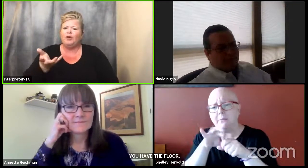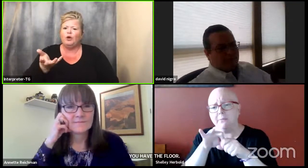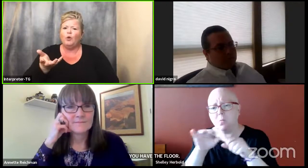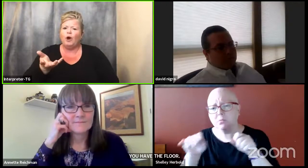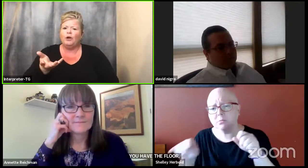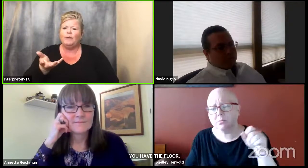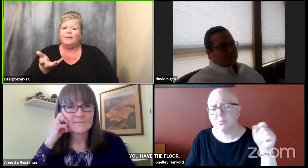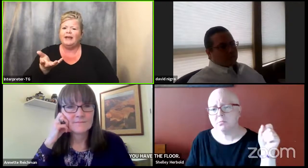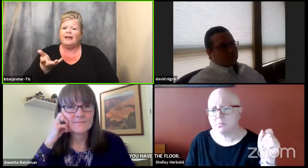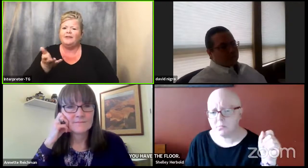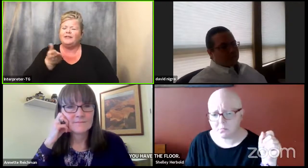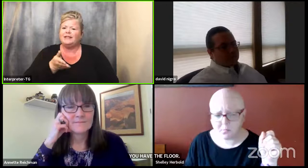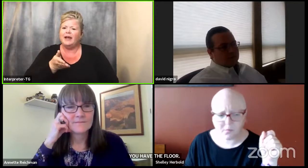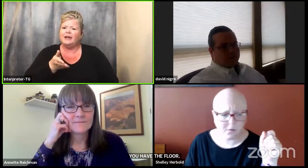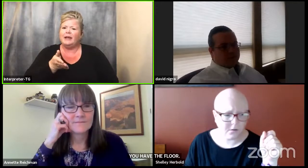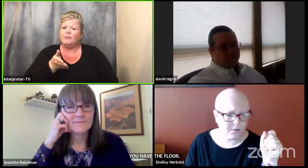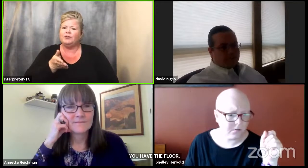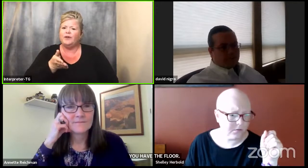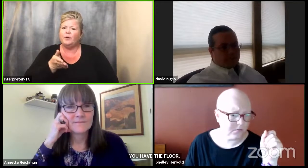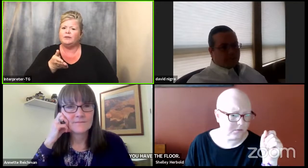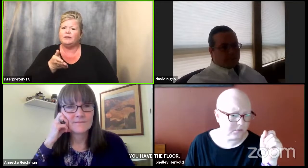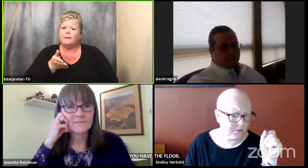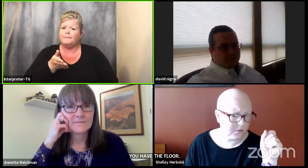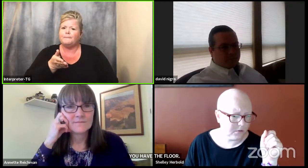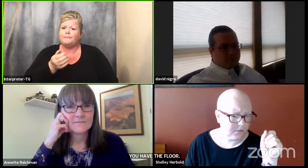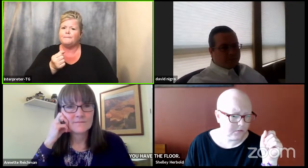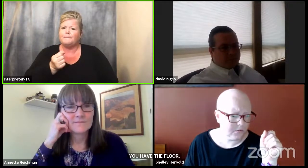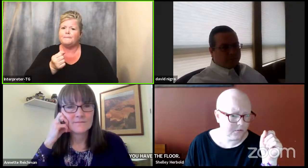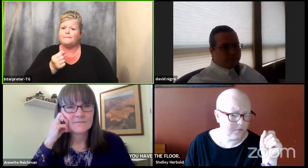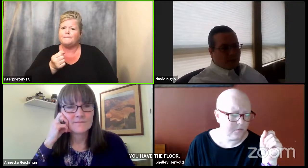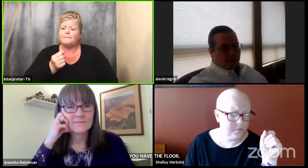Do we have a quorum if he's not able to vote?